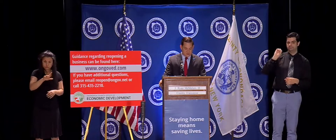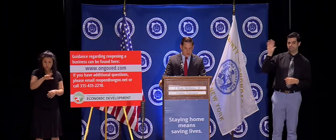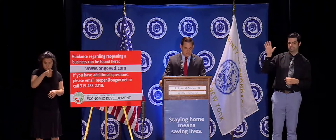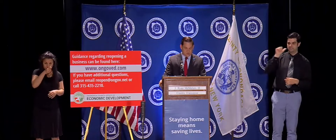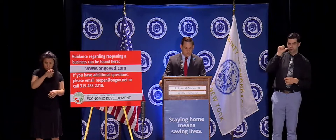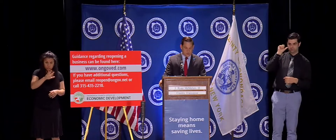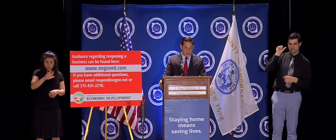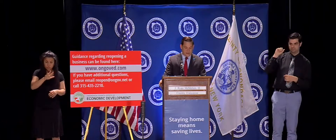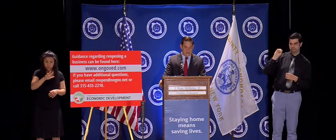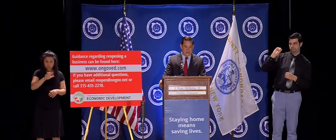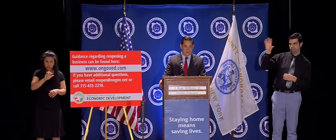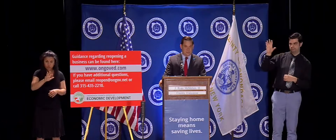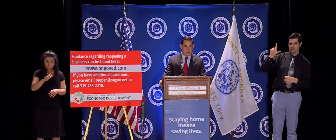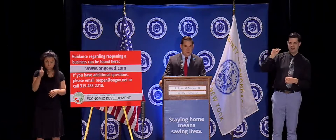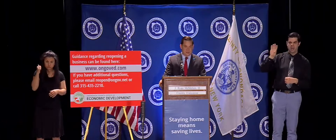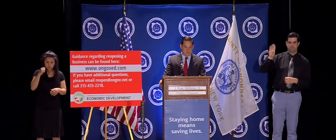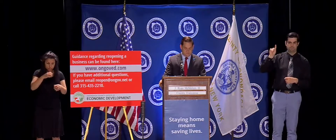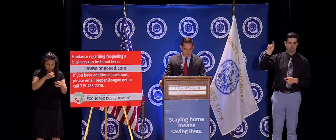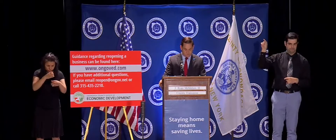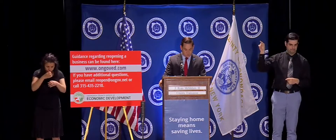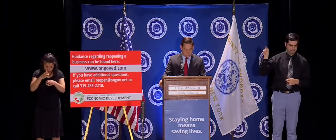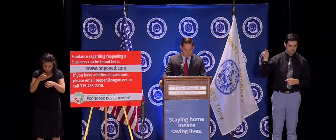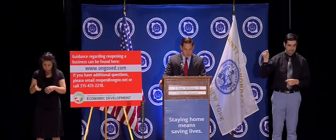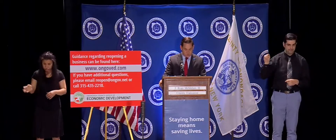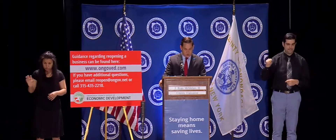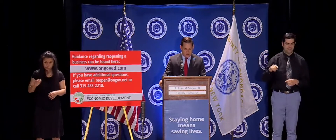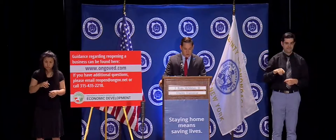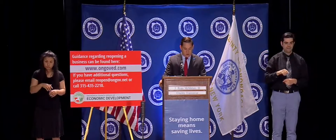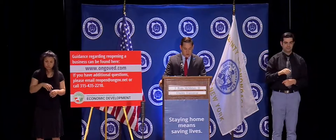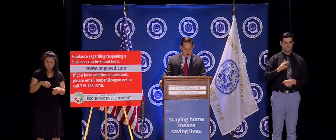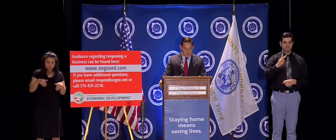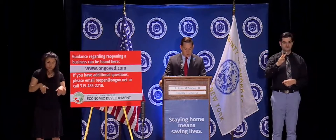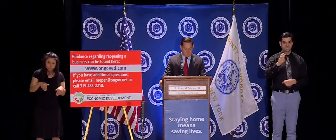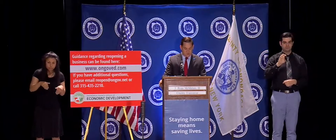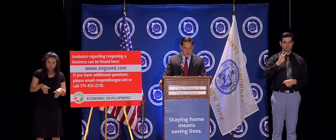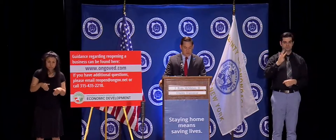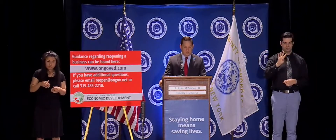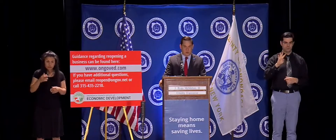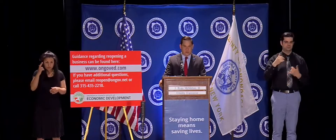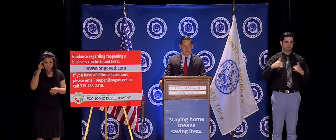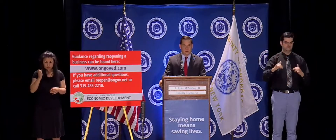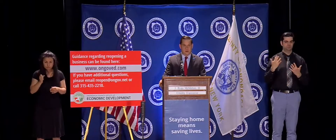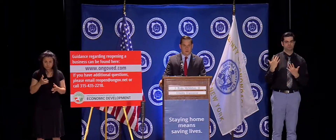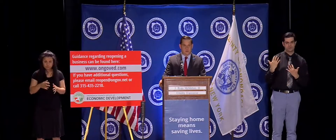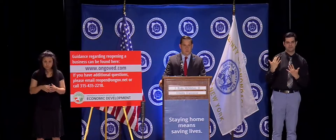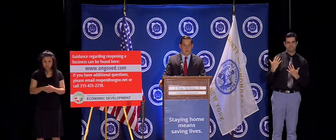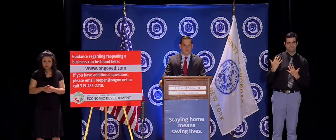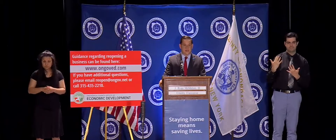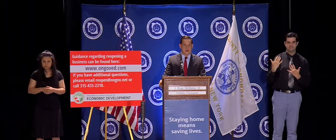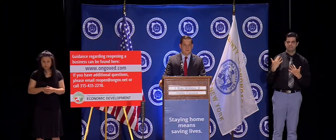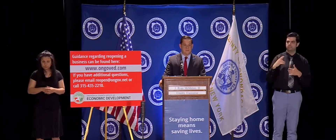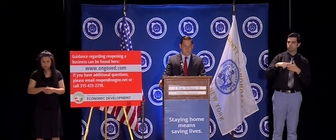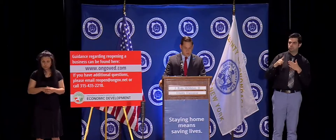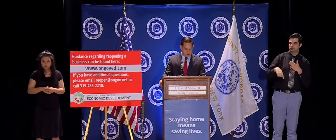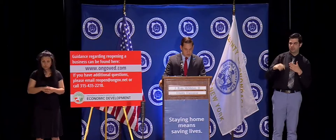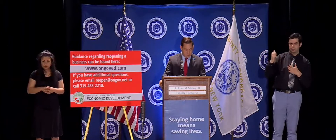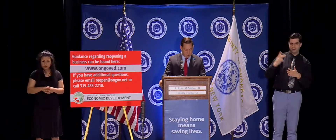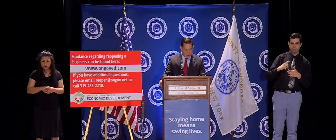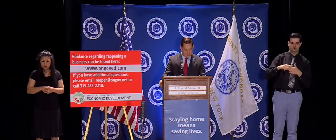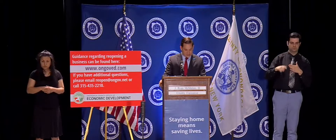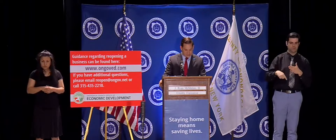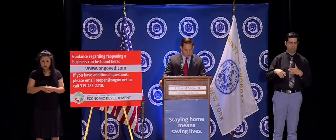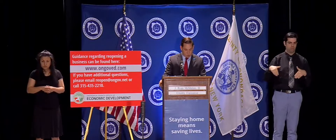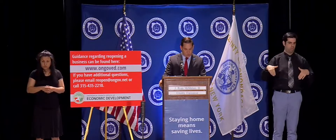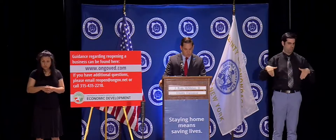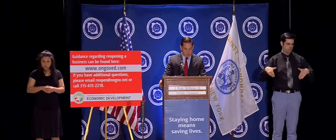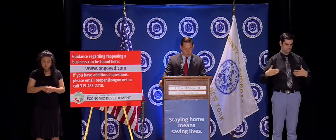We have 649 tests pending. Our infection rate through the period of time is now